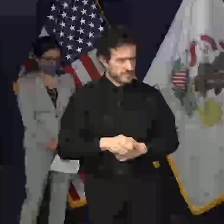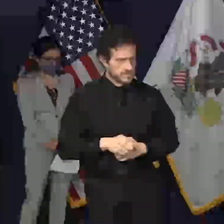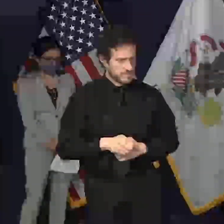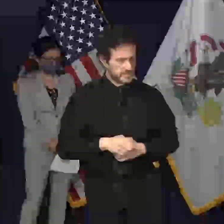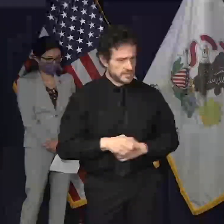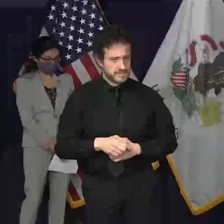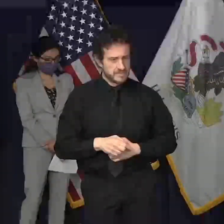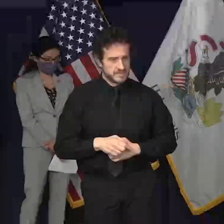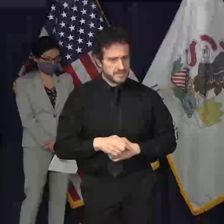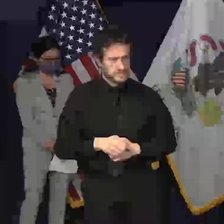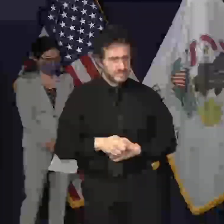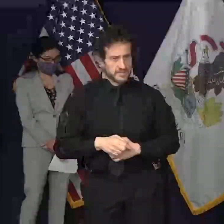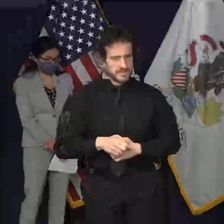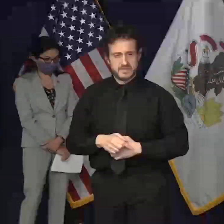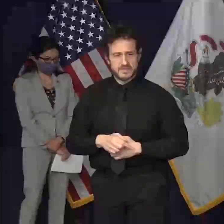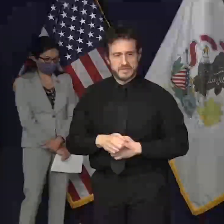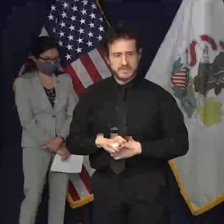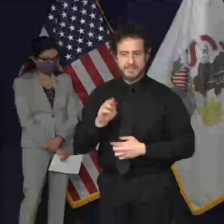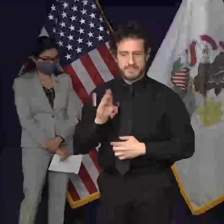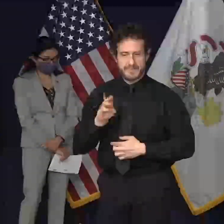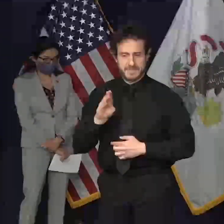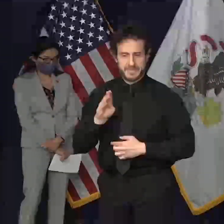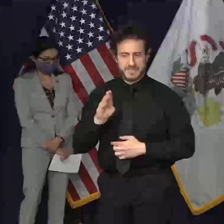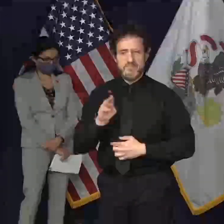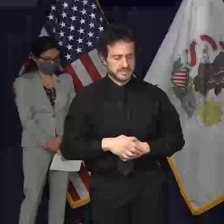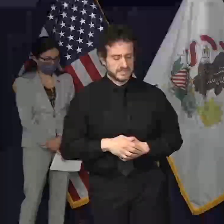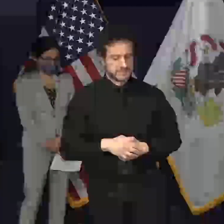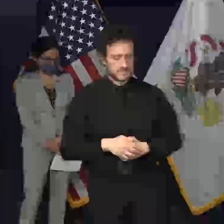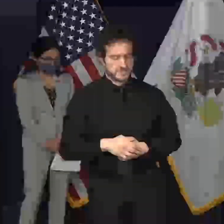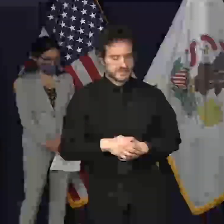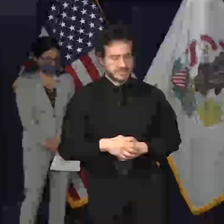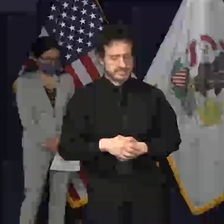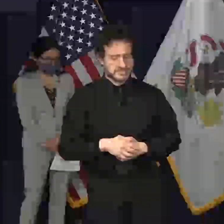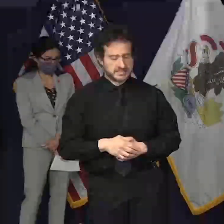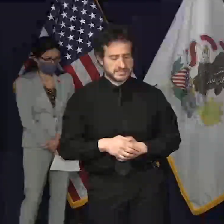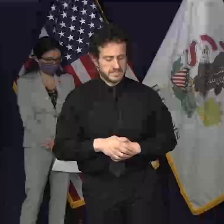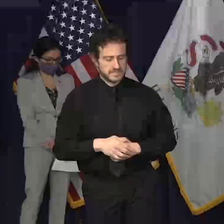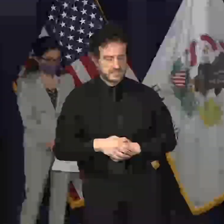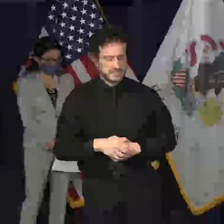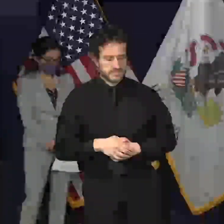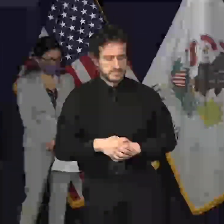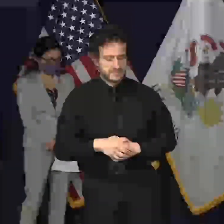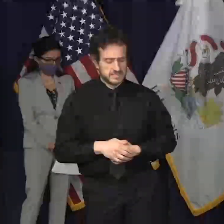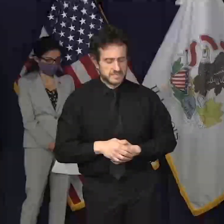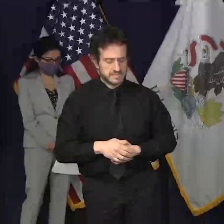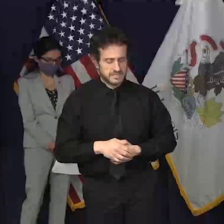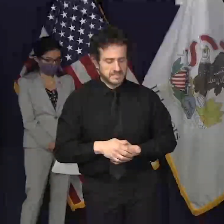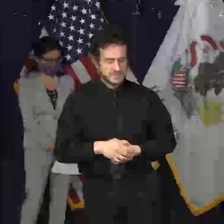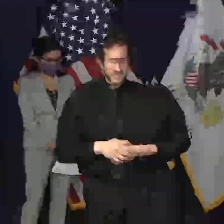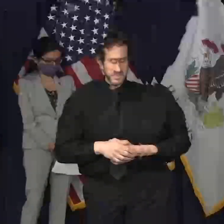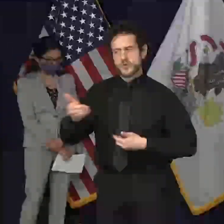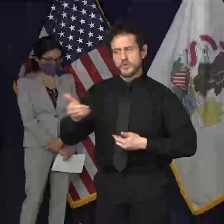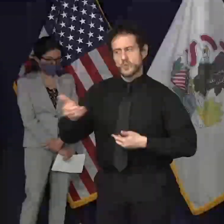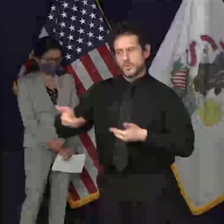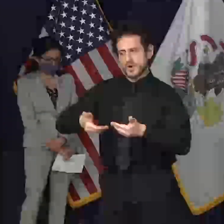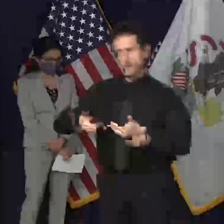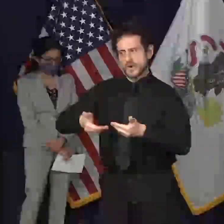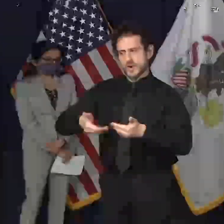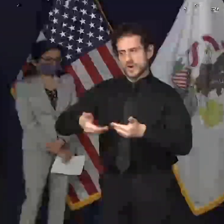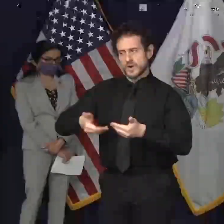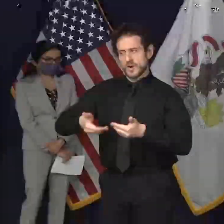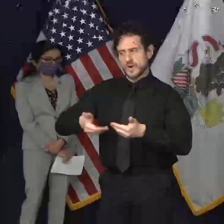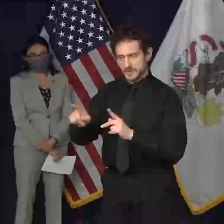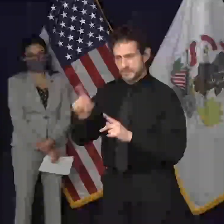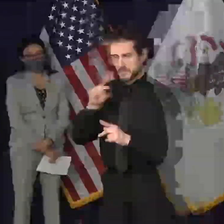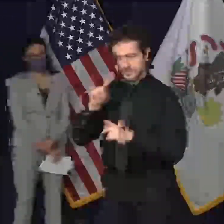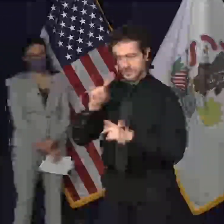at ABC7. How quickly do you expect to hire the 3,800 people that you say you need for